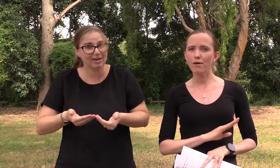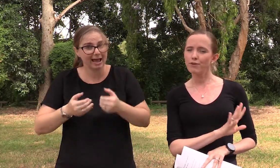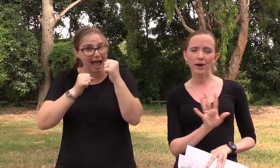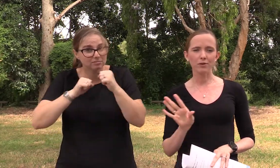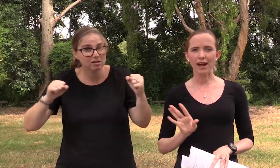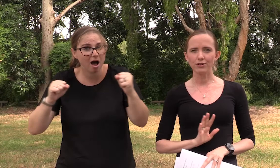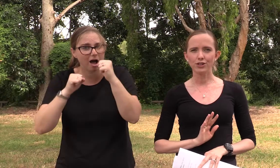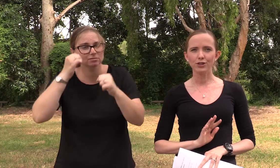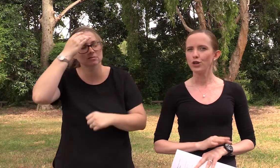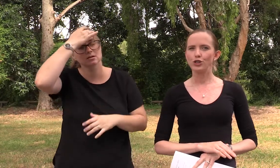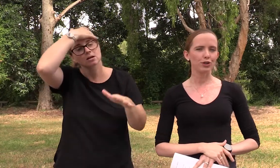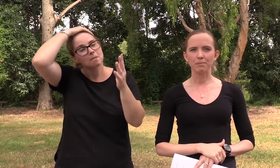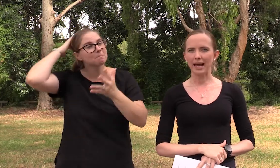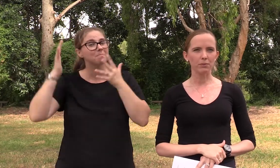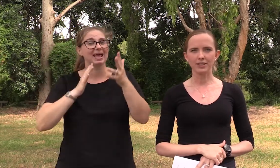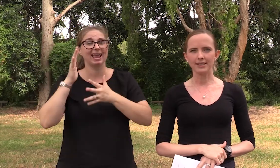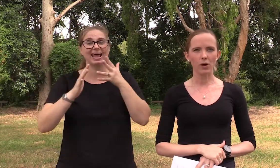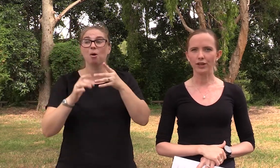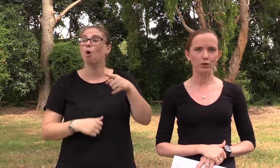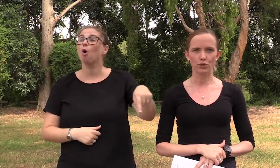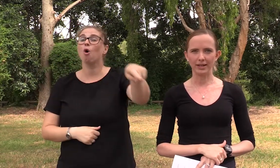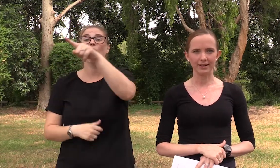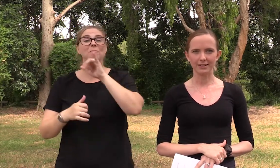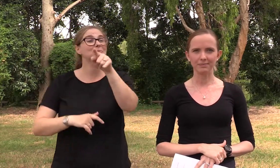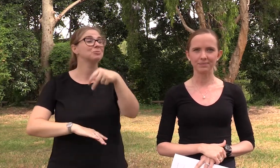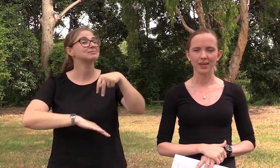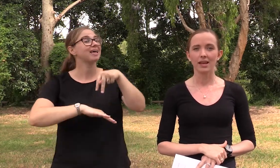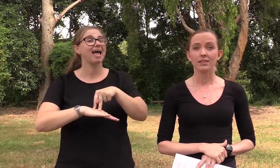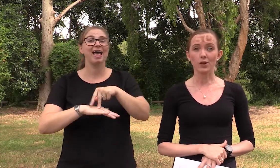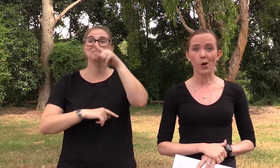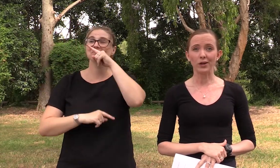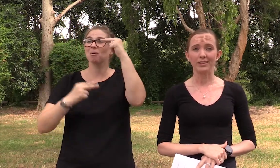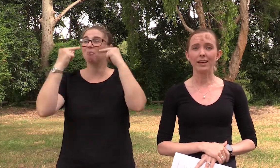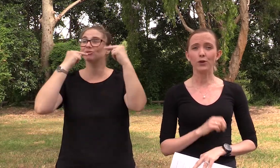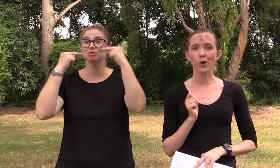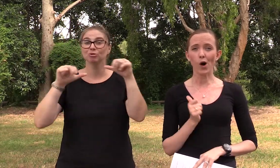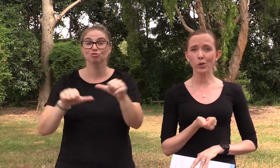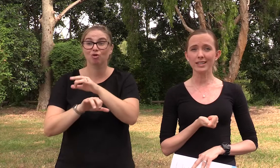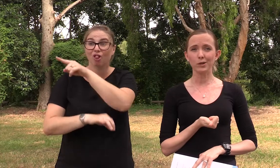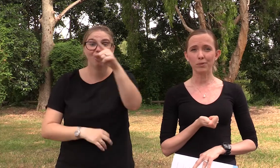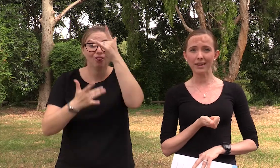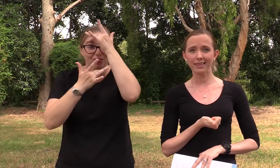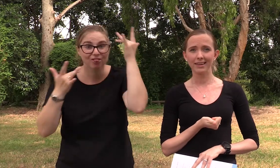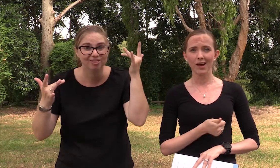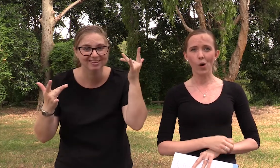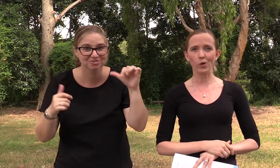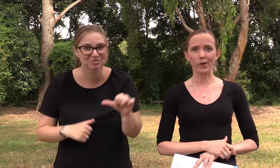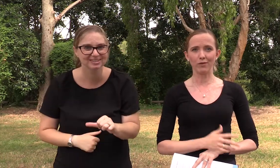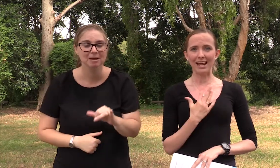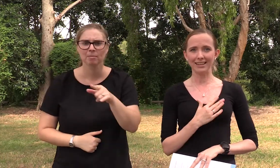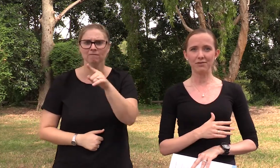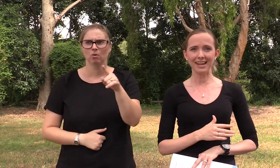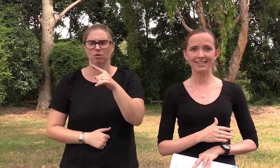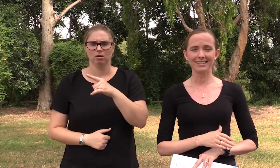that everyone around you shouldn't be able to tell that you're doing it. So, if you're holding your breath or